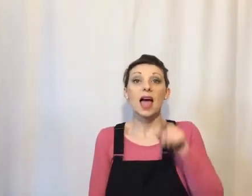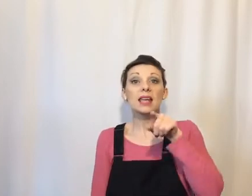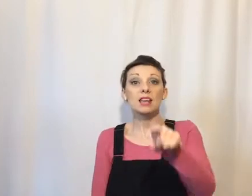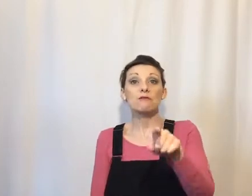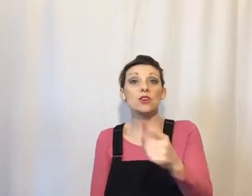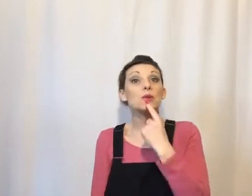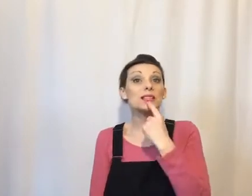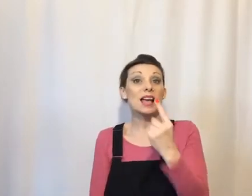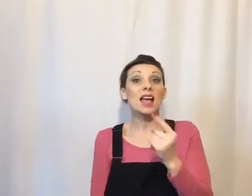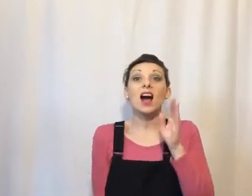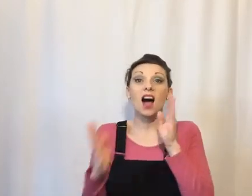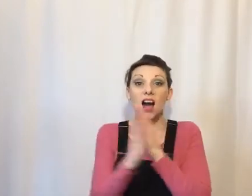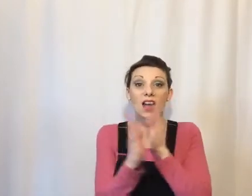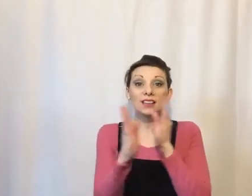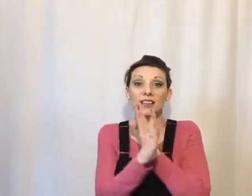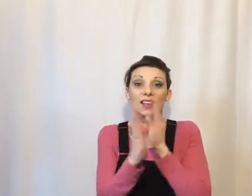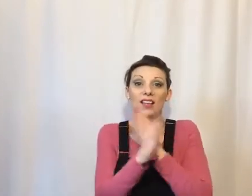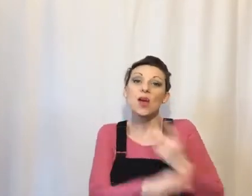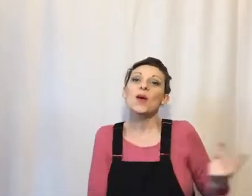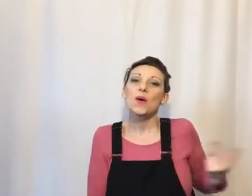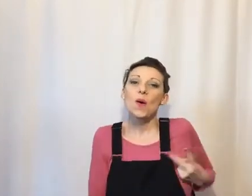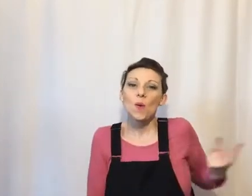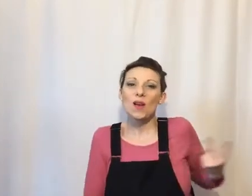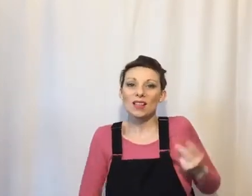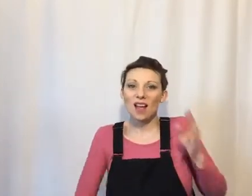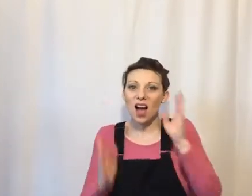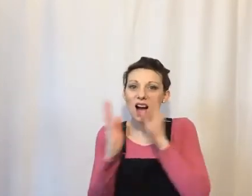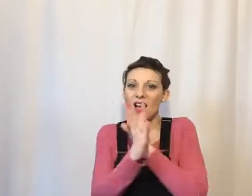If you say hide, you'll hide.